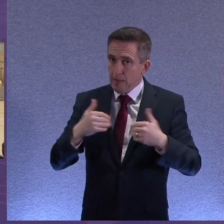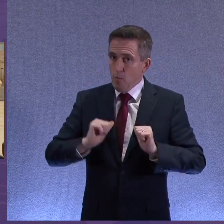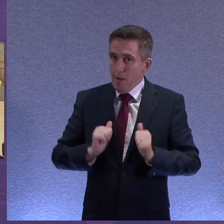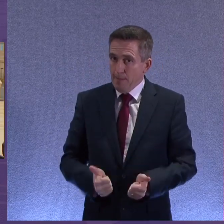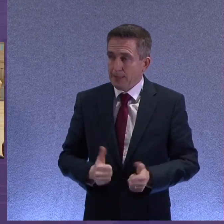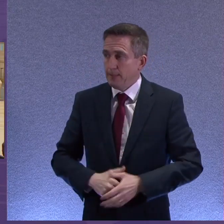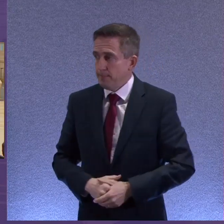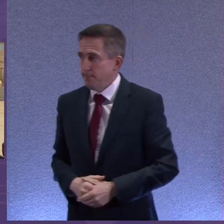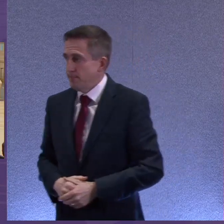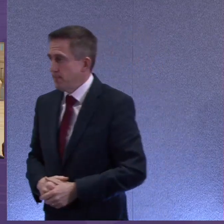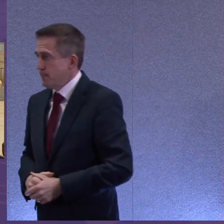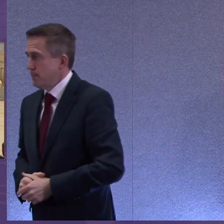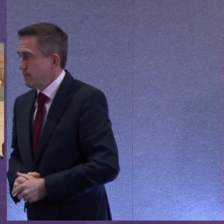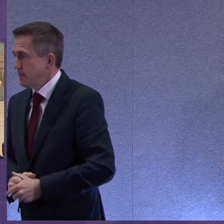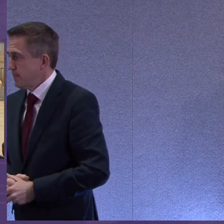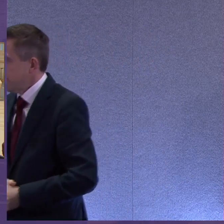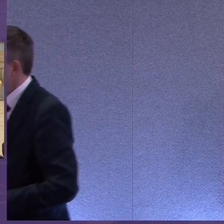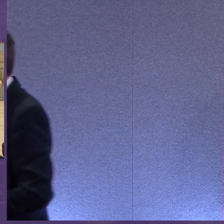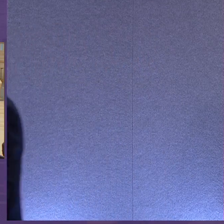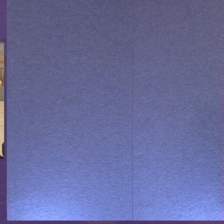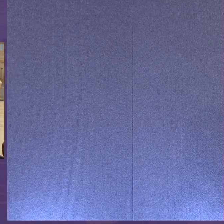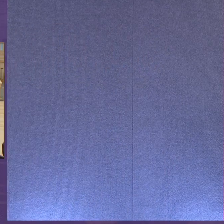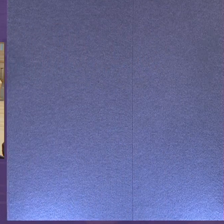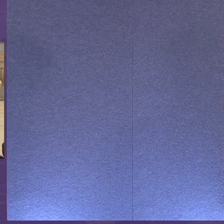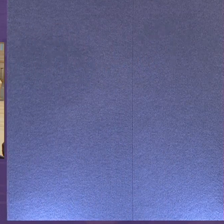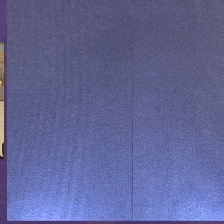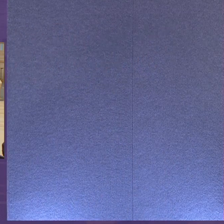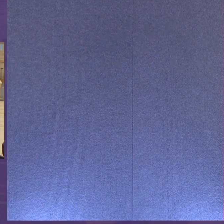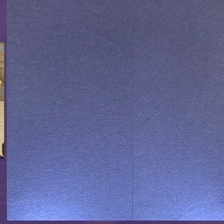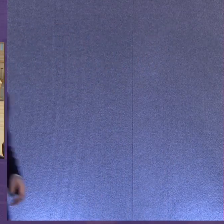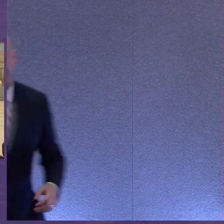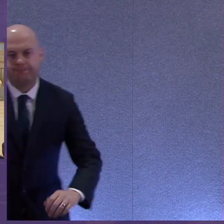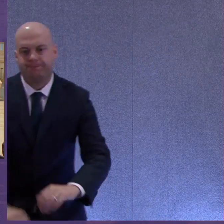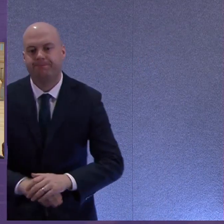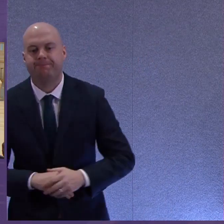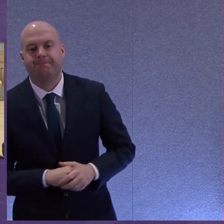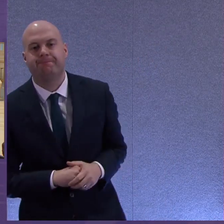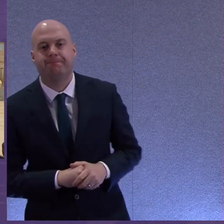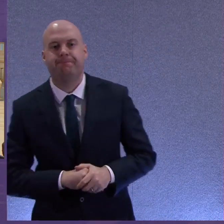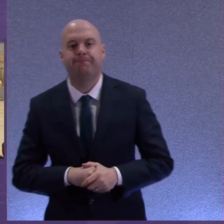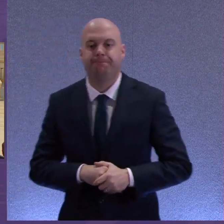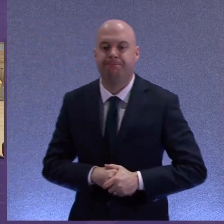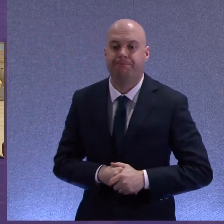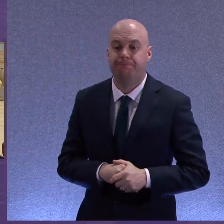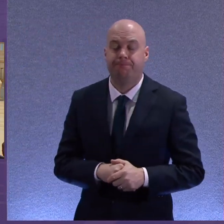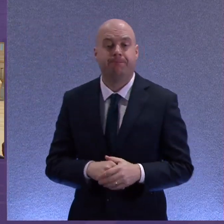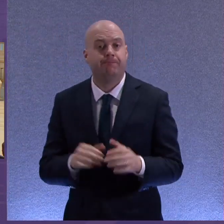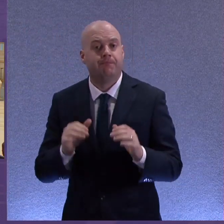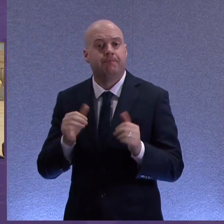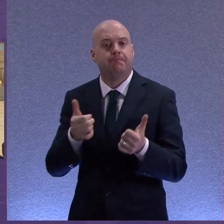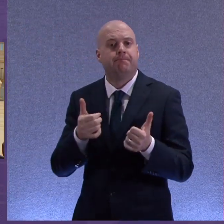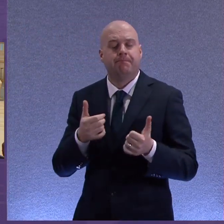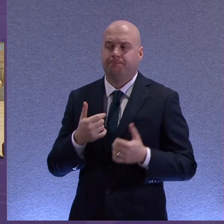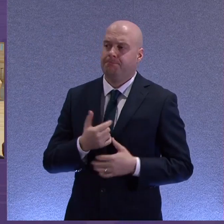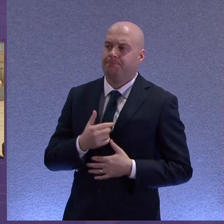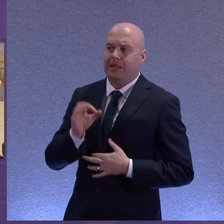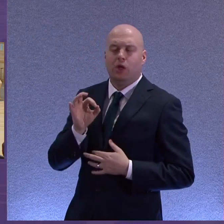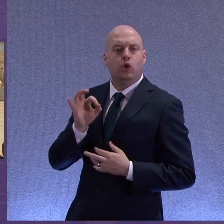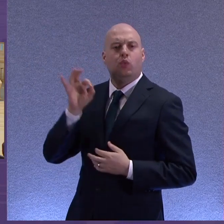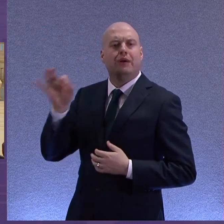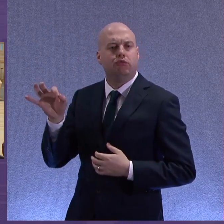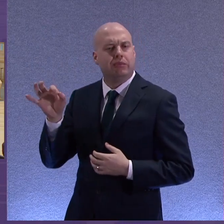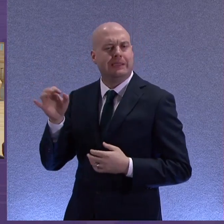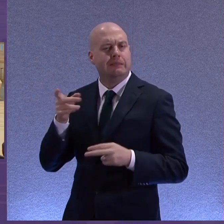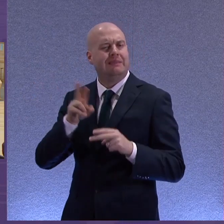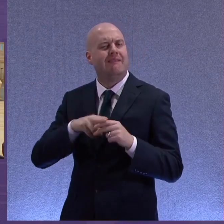Maurice Golden, to be followed by Polly McNeill. Thank you, Presiding Officer. My question's on roadside recovery, and happy for the